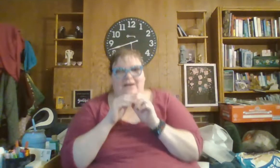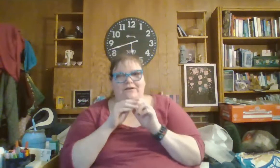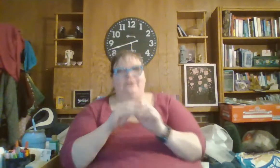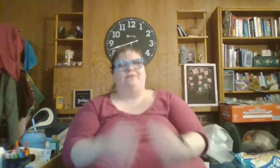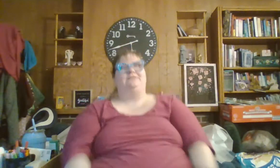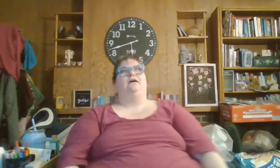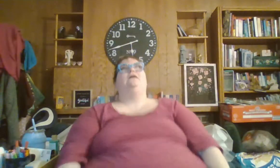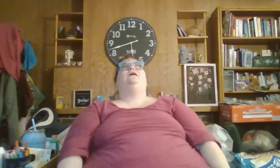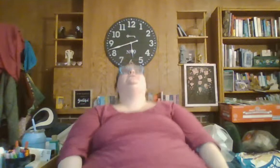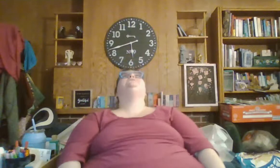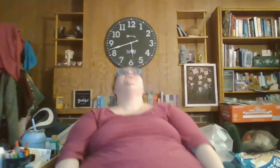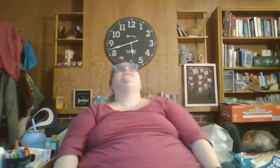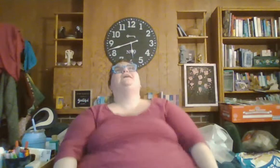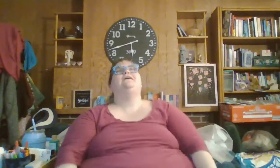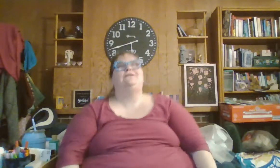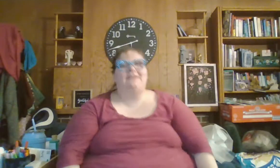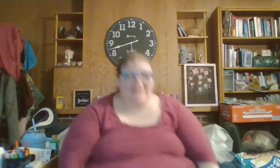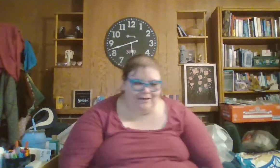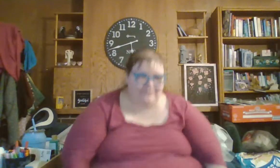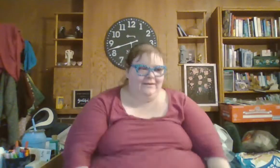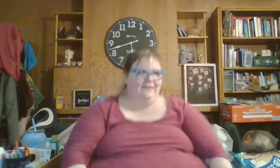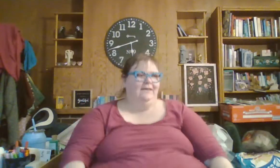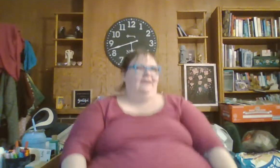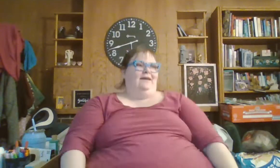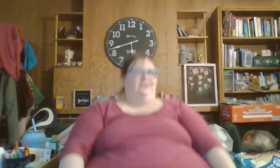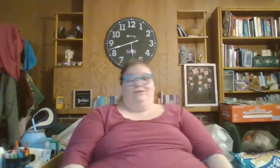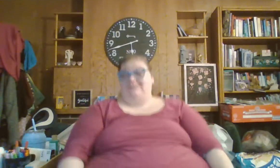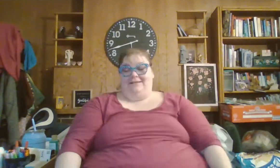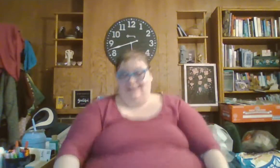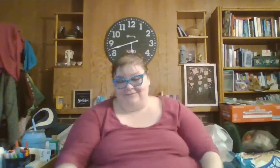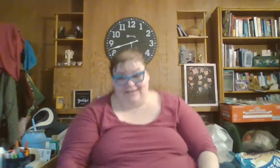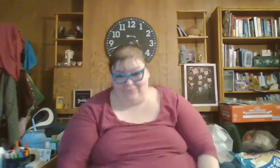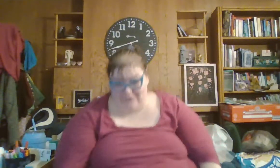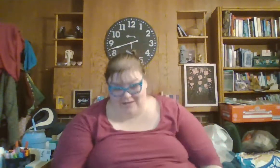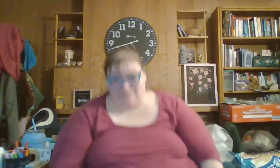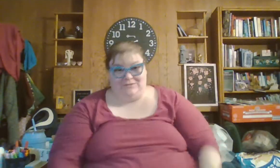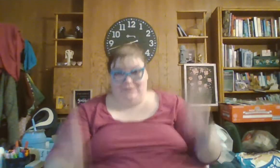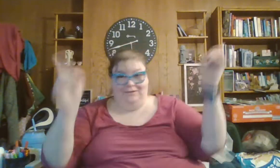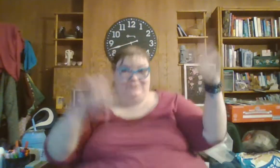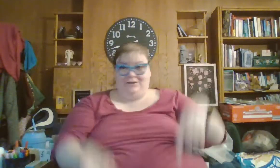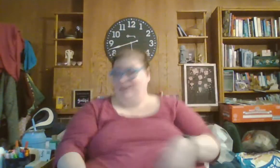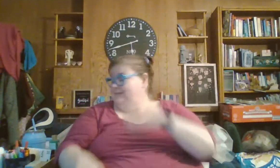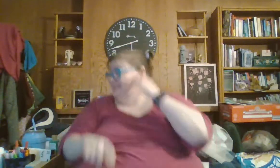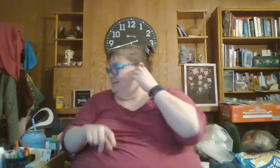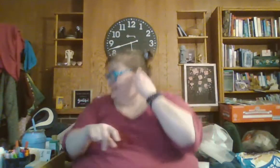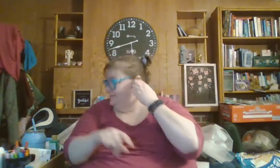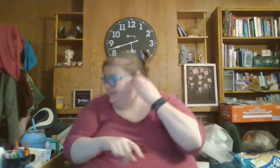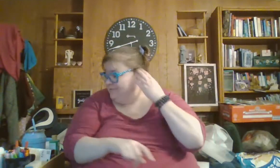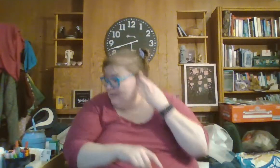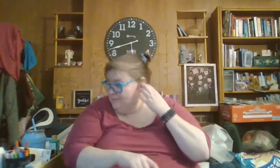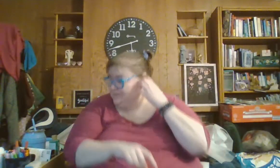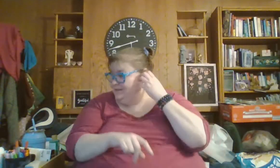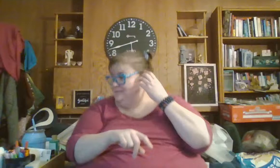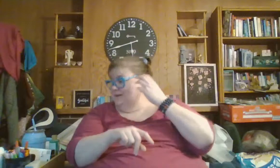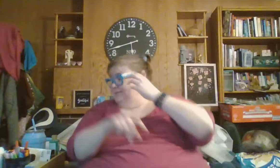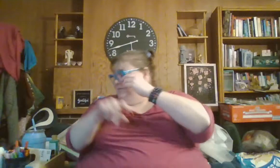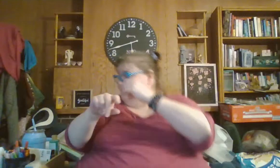ago, I was like, oh, I'm so tired, I want a nap. And of course, I didn't have time for nap between those calls, and I didn't have time for nap between calls this time.